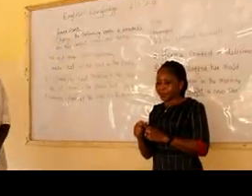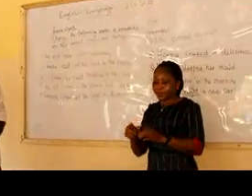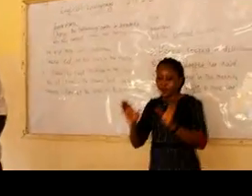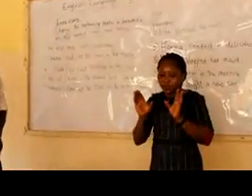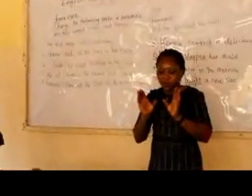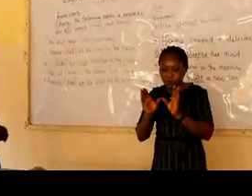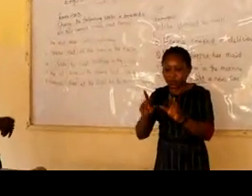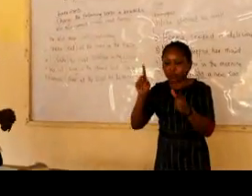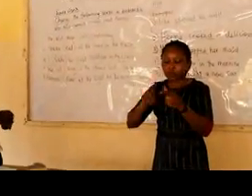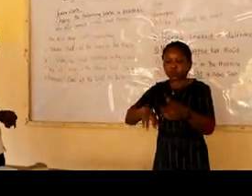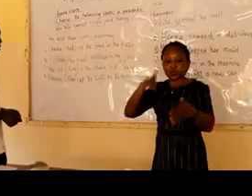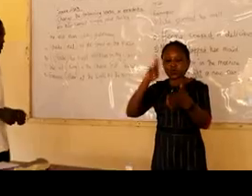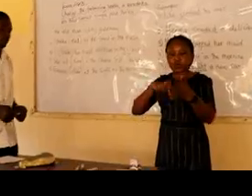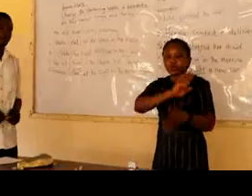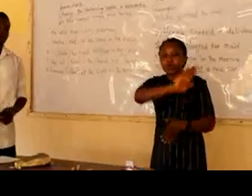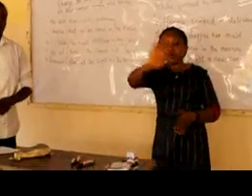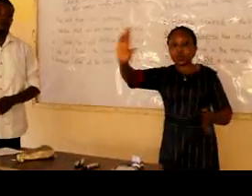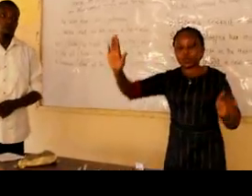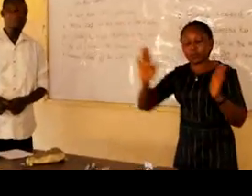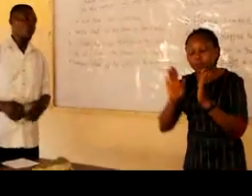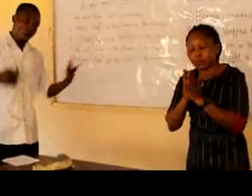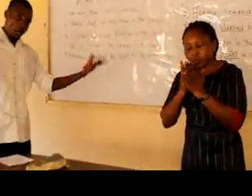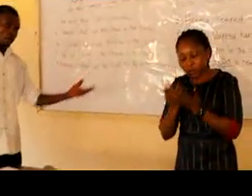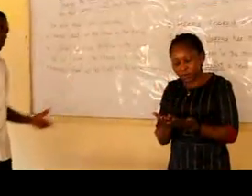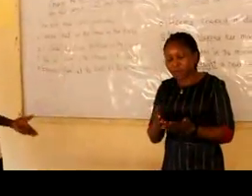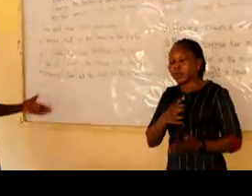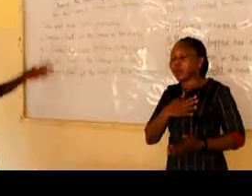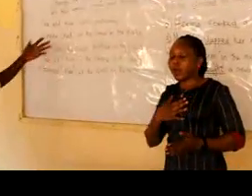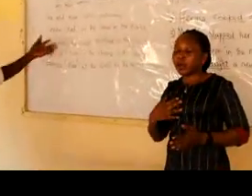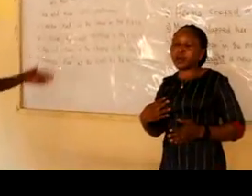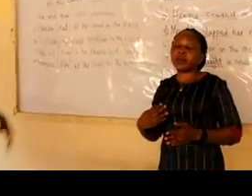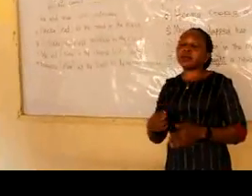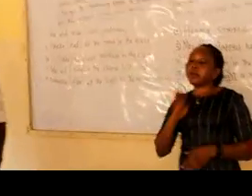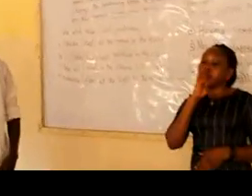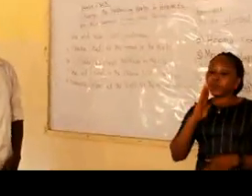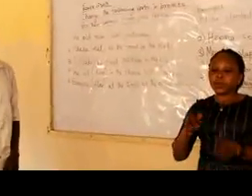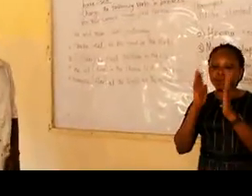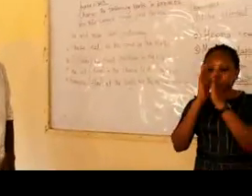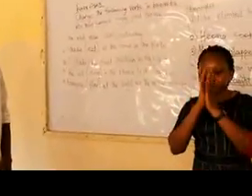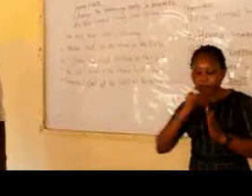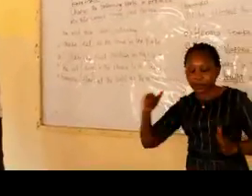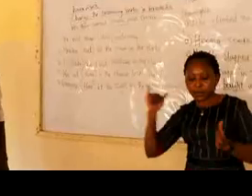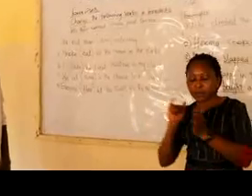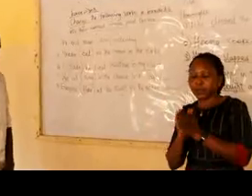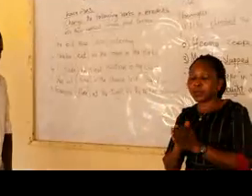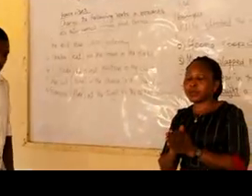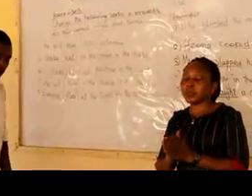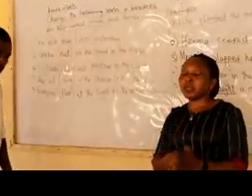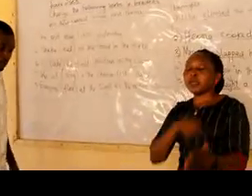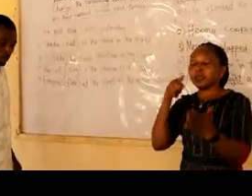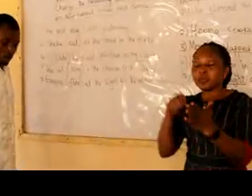be praying that we will come out of this particular condition so